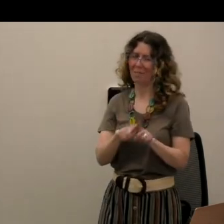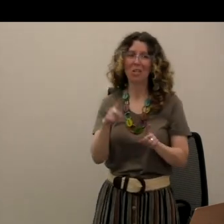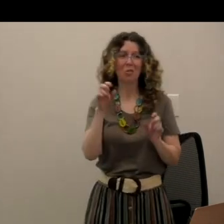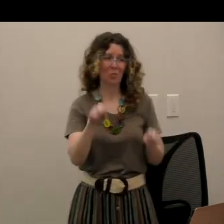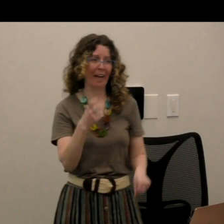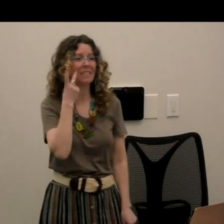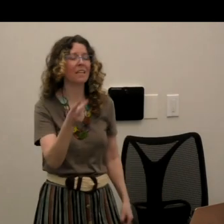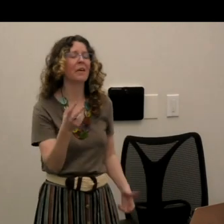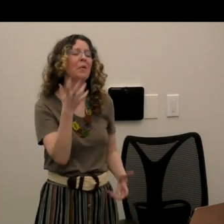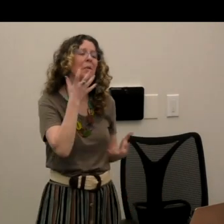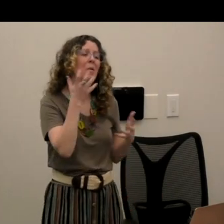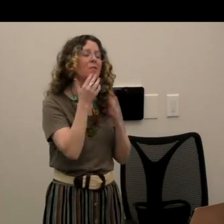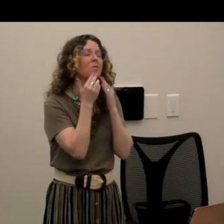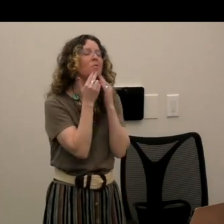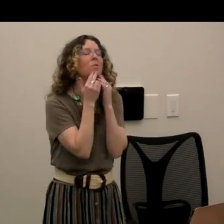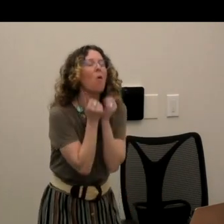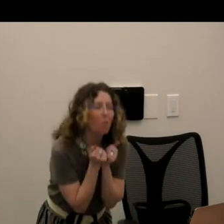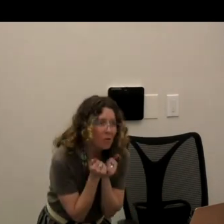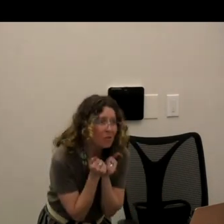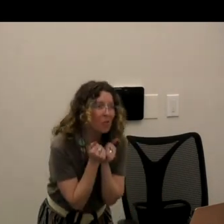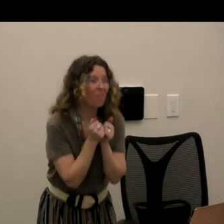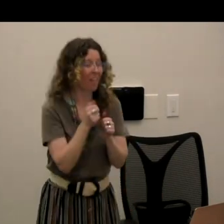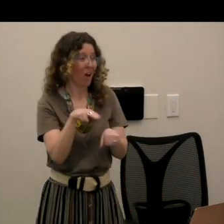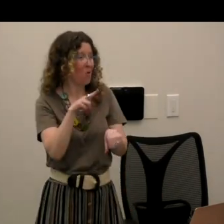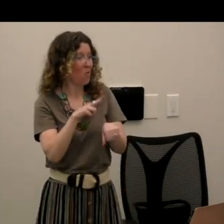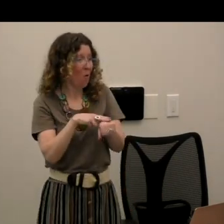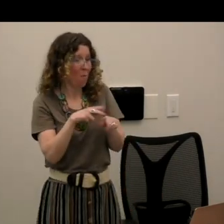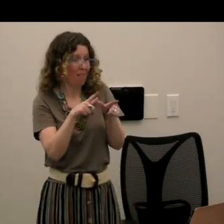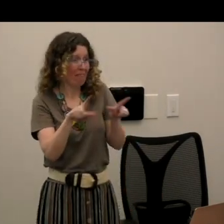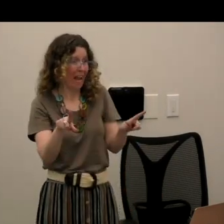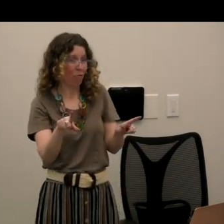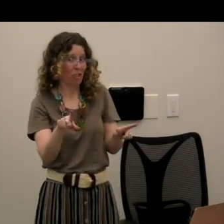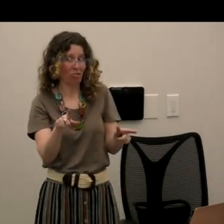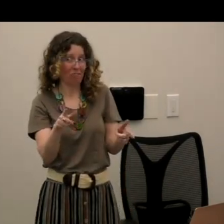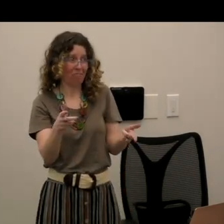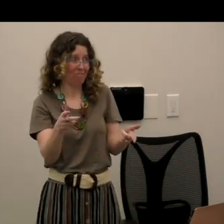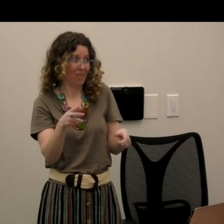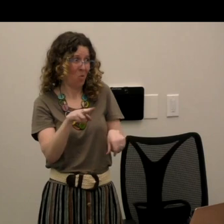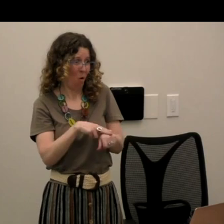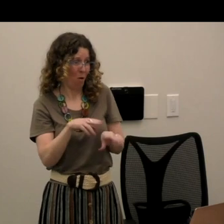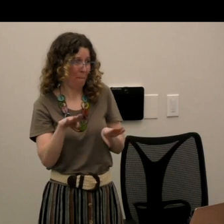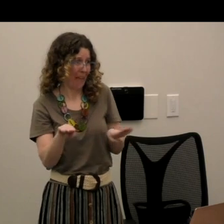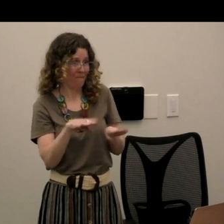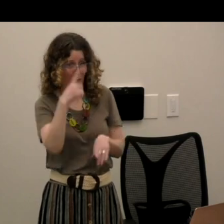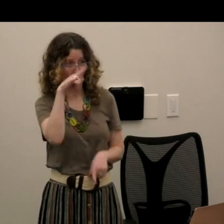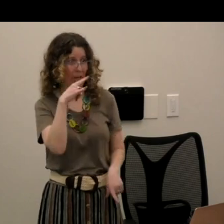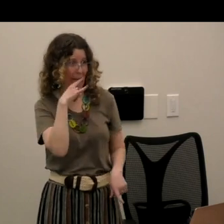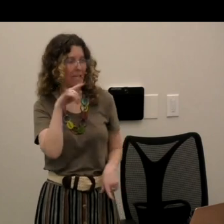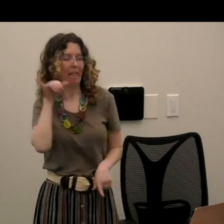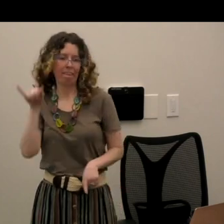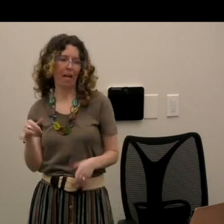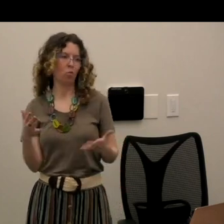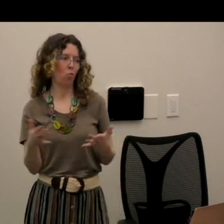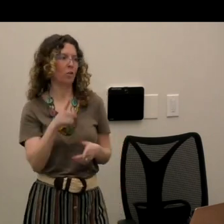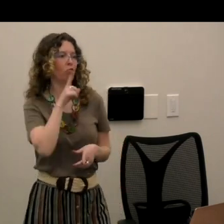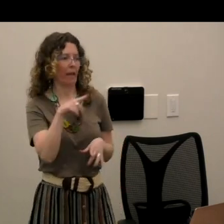I'm going to hold for the rest in case we have more time. So, but they're just so adorable. It's just normal language, typical behavior